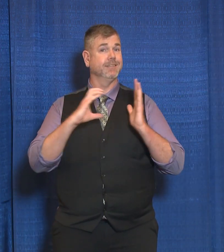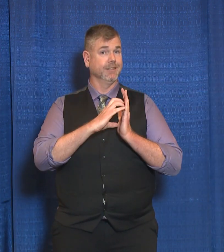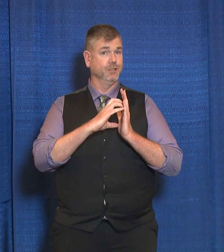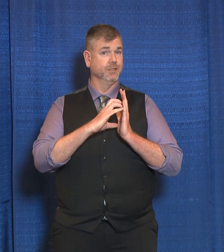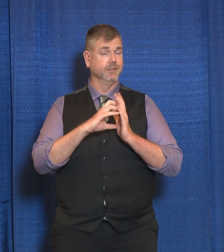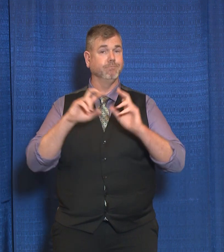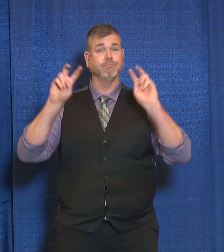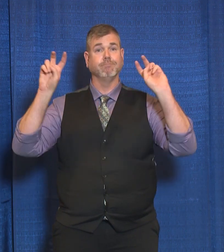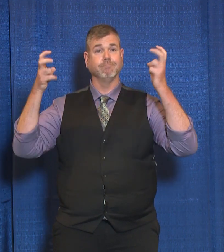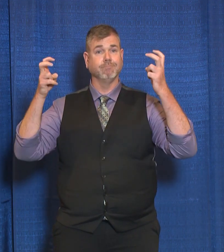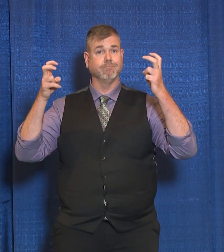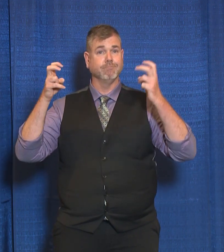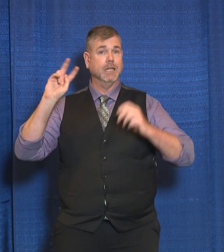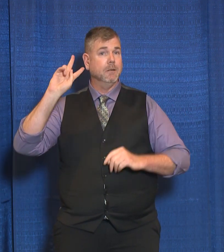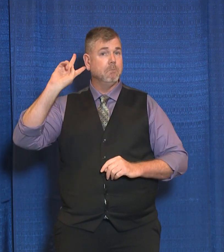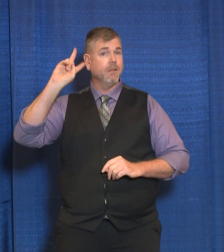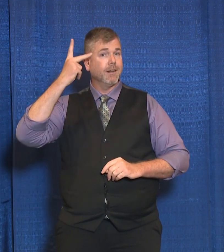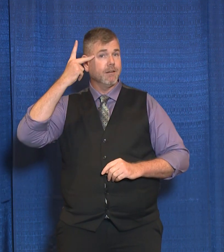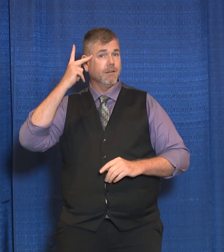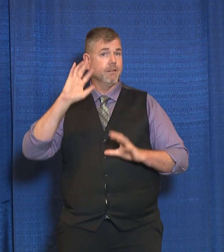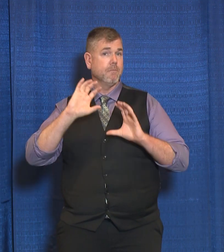Political party preference.